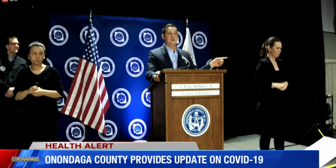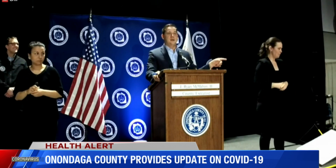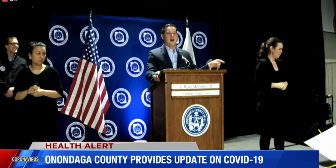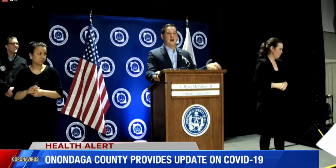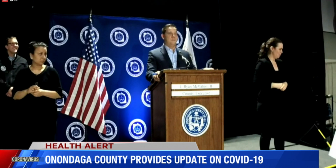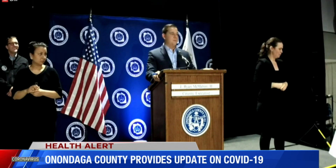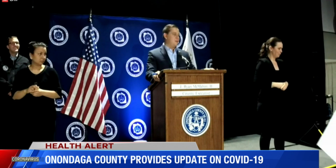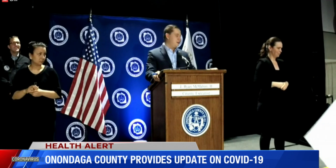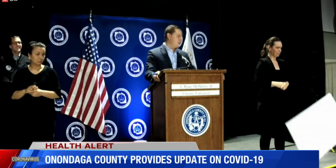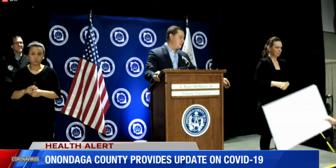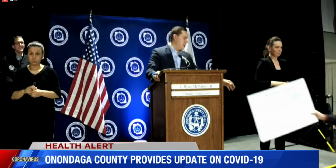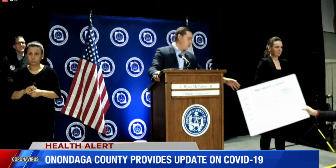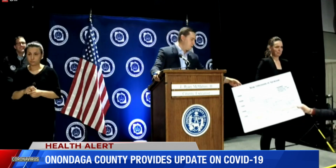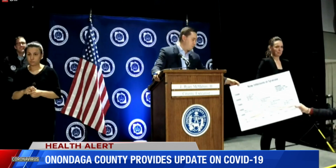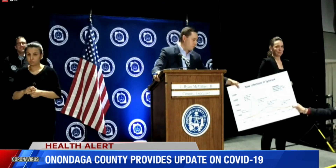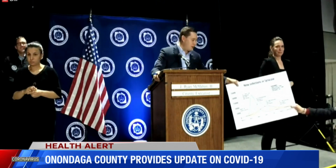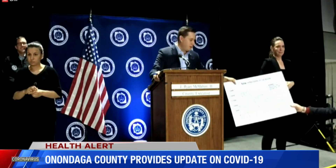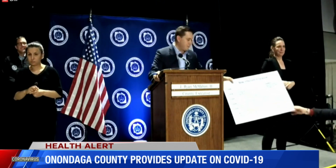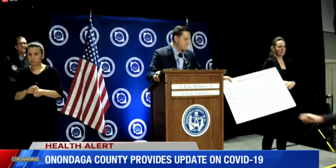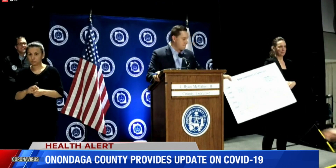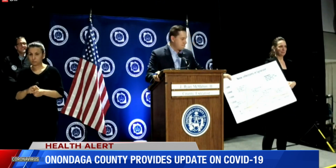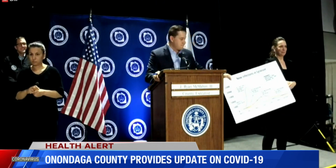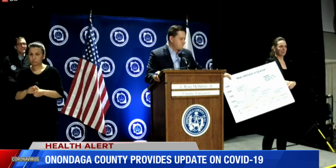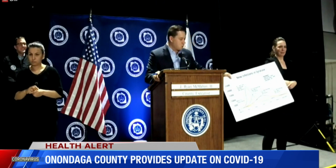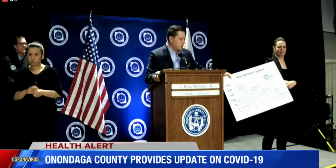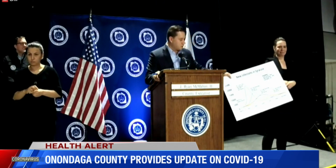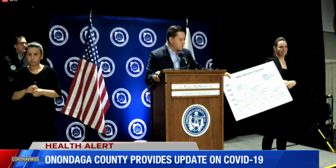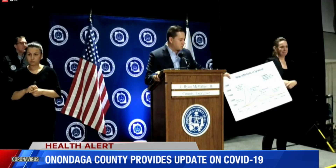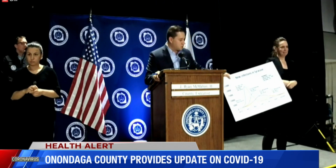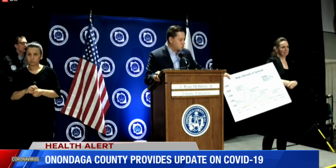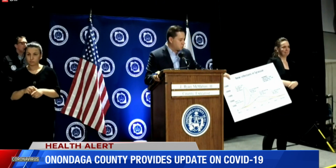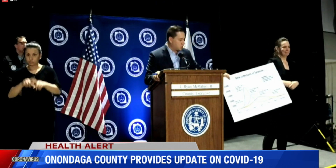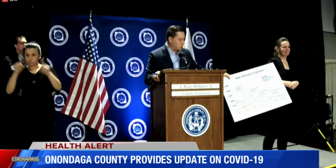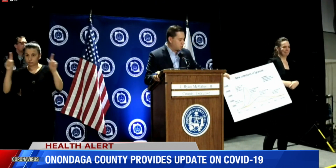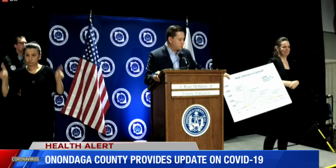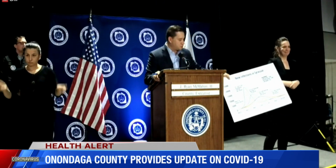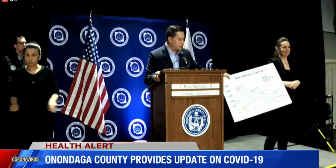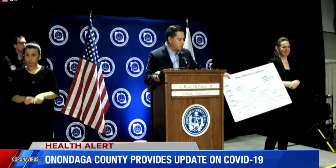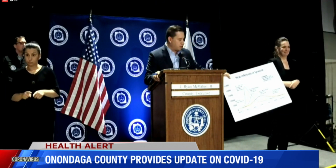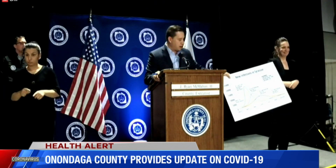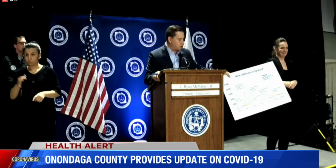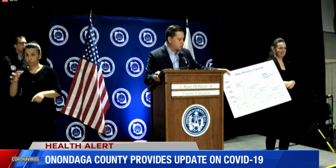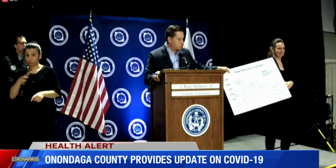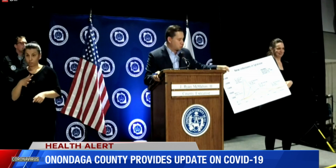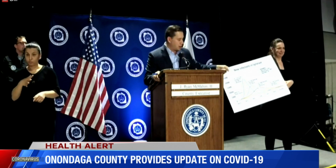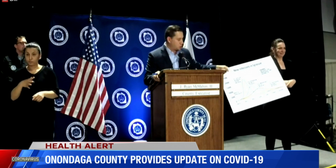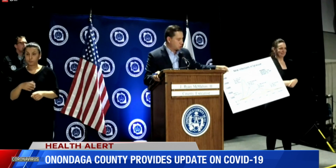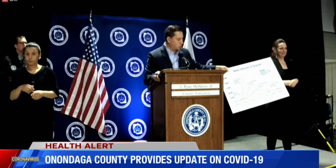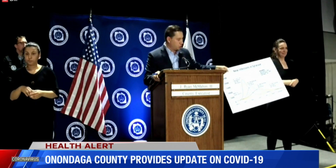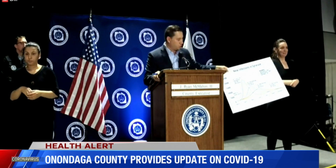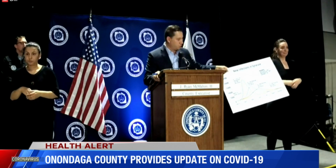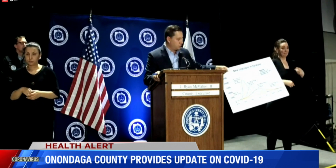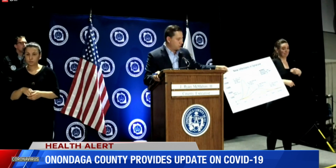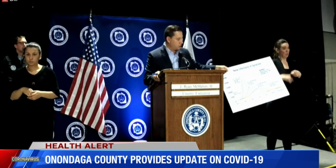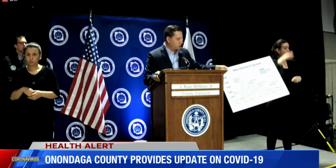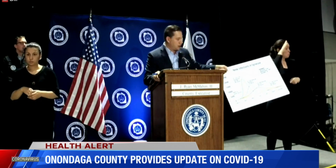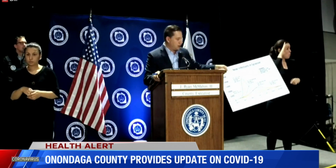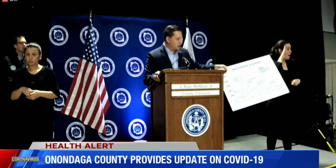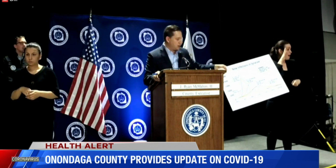Justin. This algorithm right here. Okay, so these two curves, that brownish, reddish